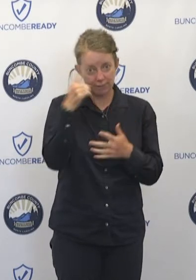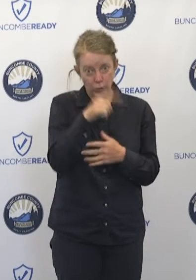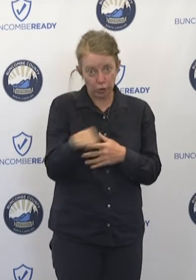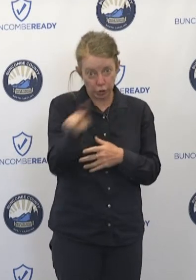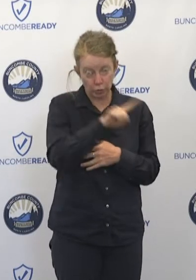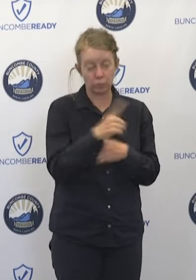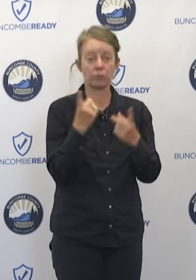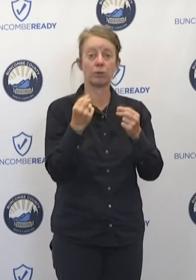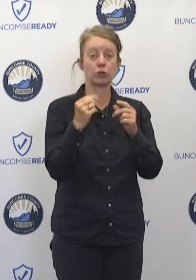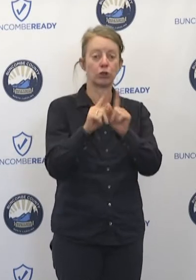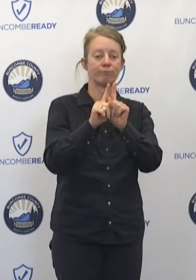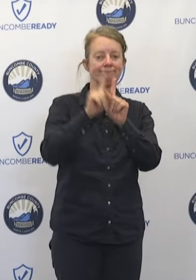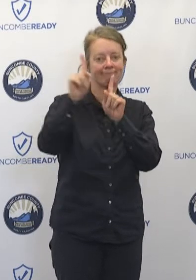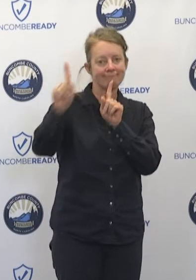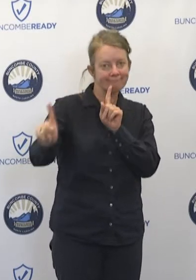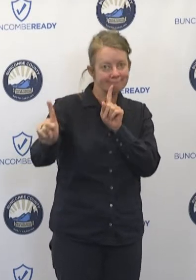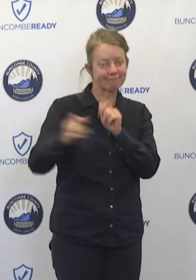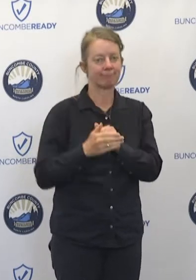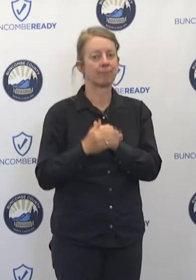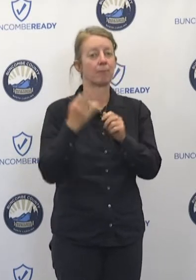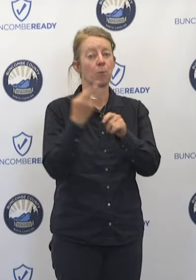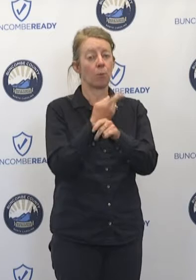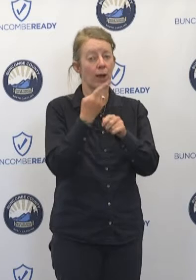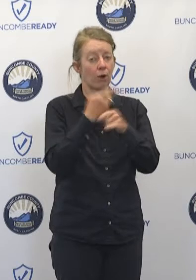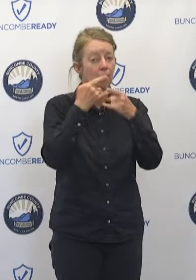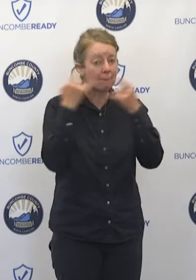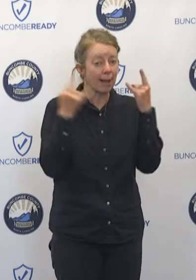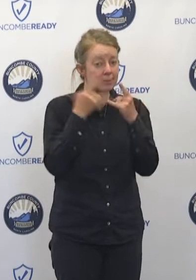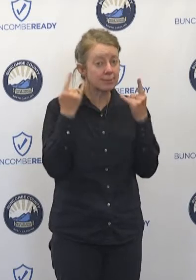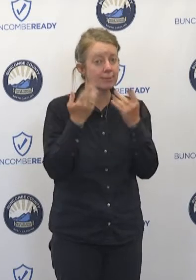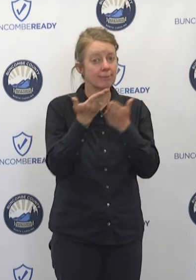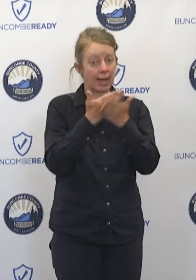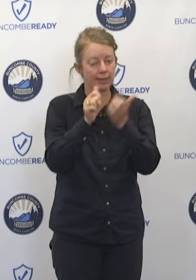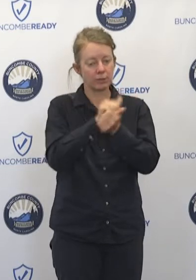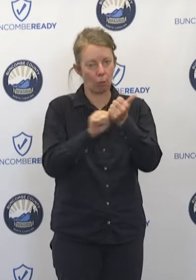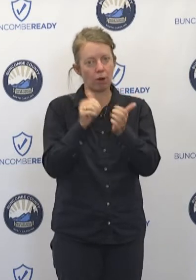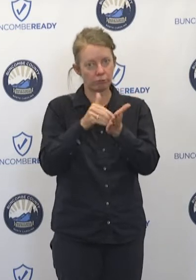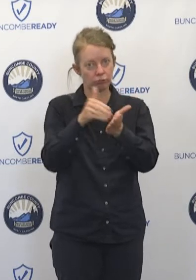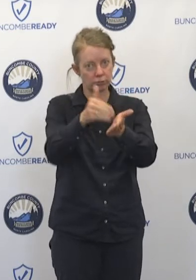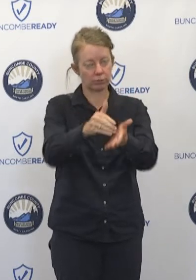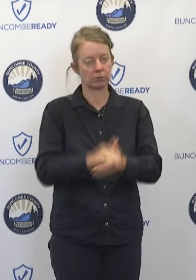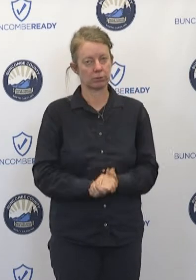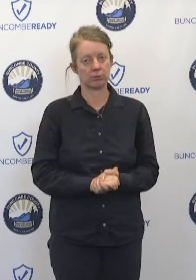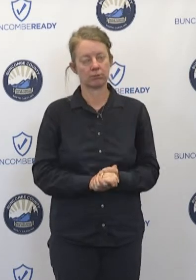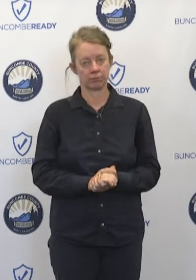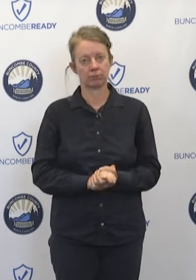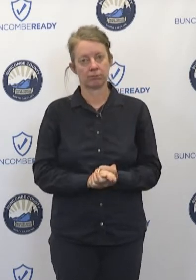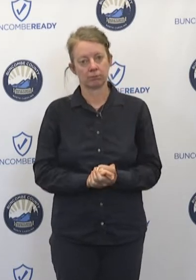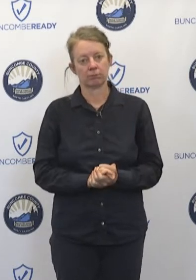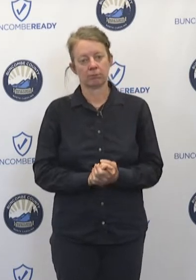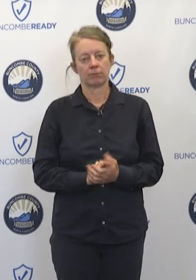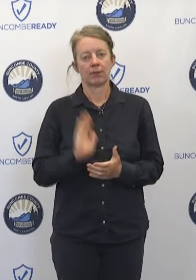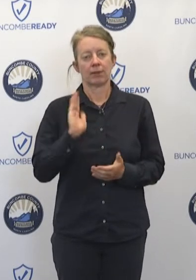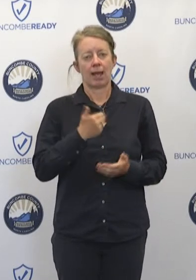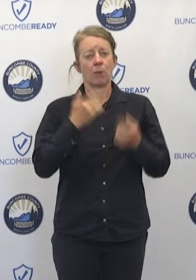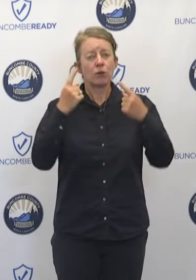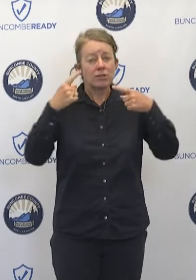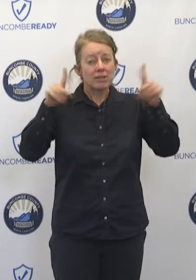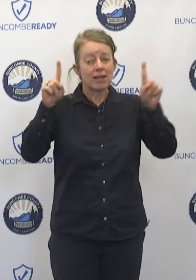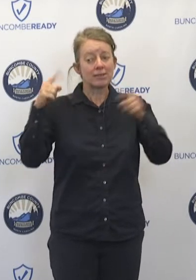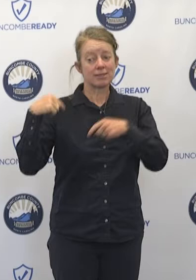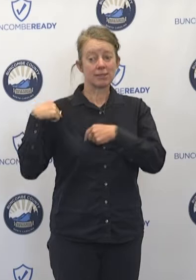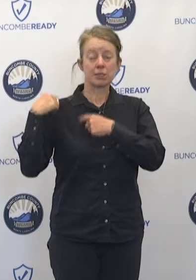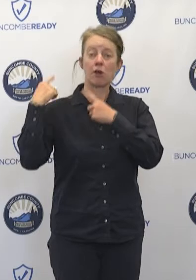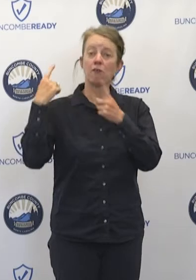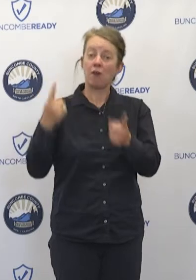distance between you and others, wear your masks, and wash your hands. Our successes so far are